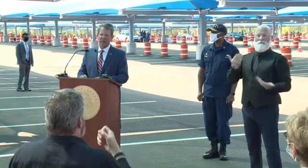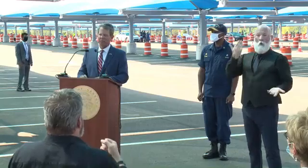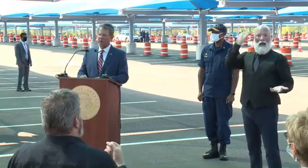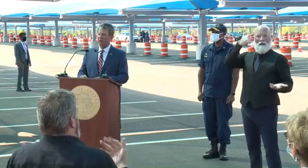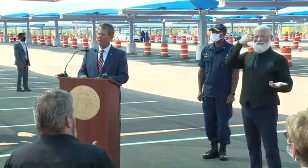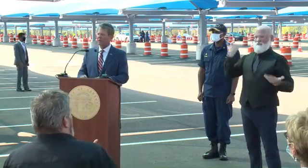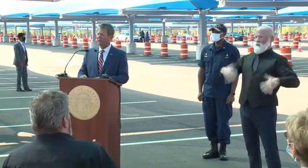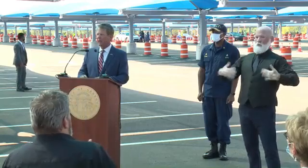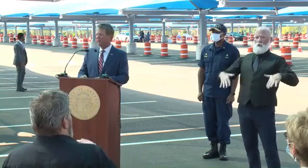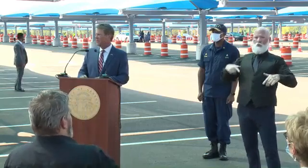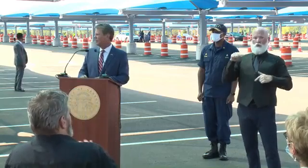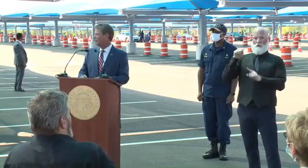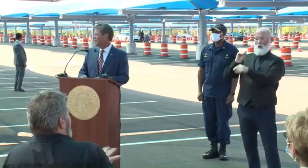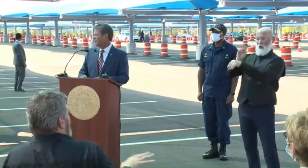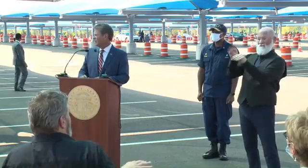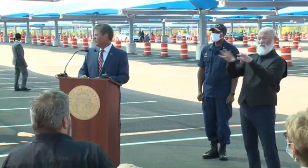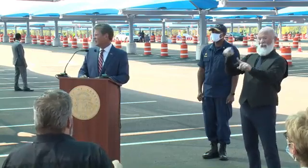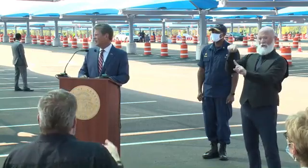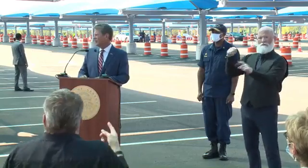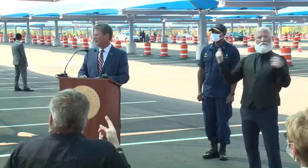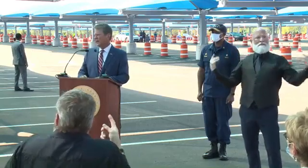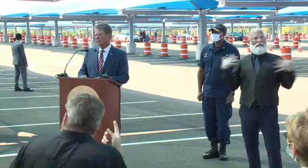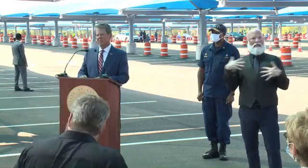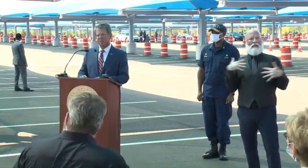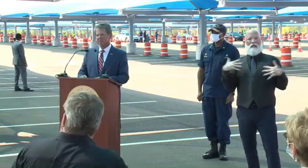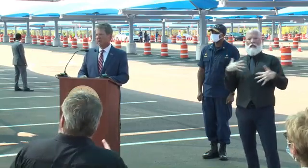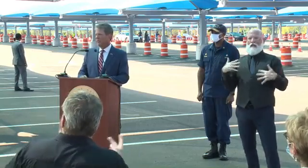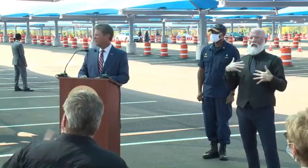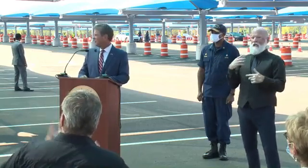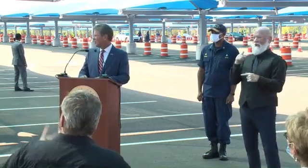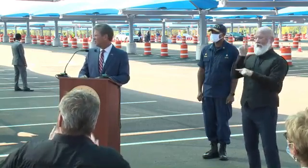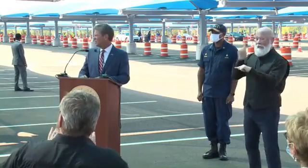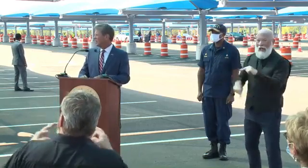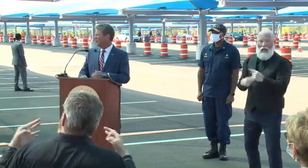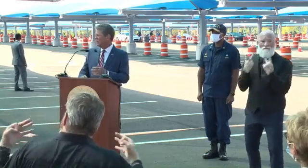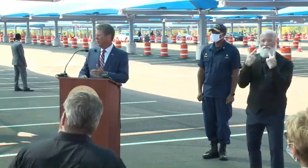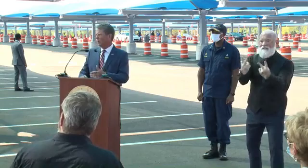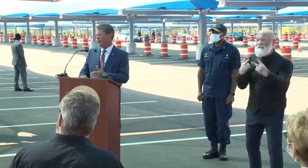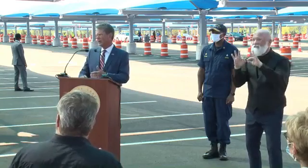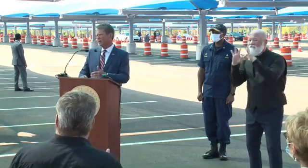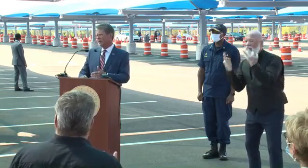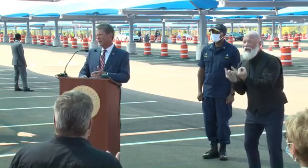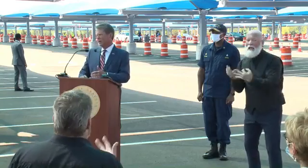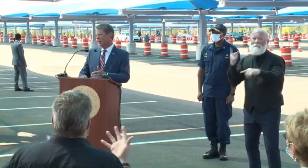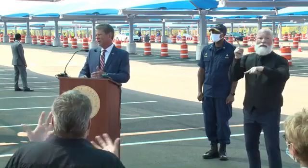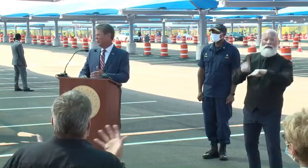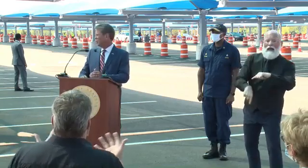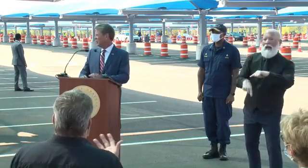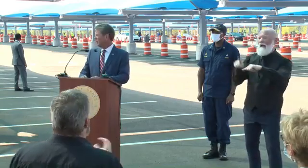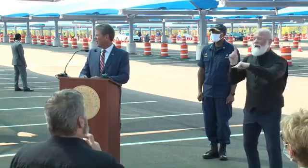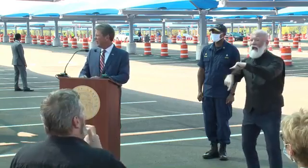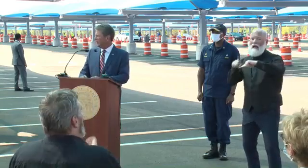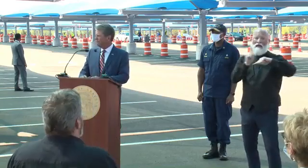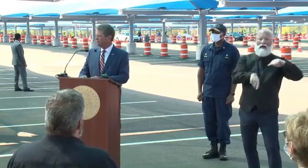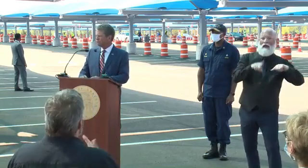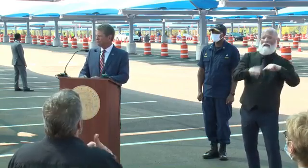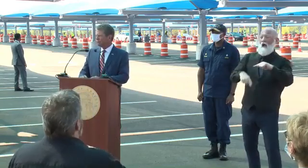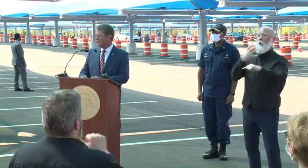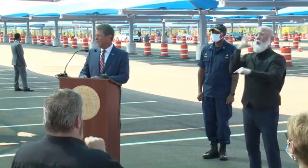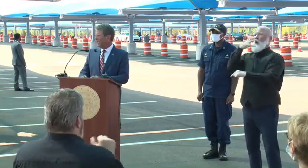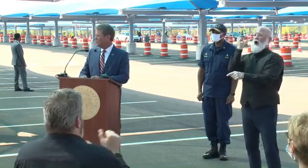and scared of COVID and not being able to see their families, except maybe virtually. And we've been working, Commissioner